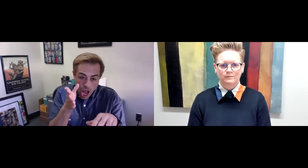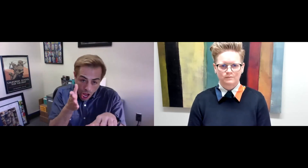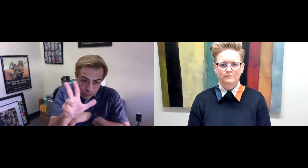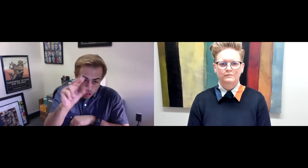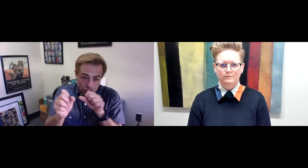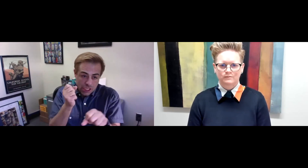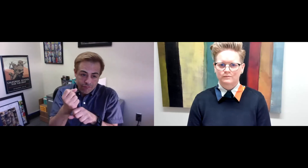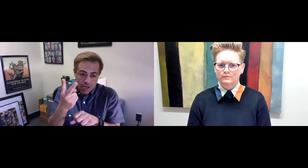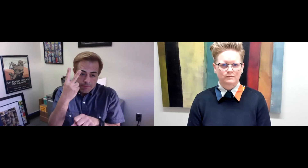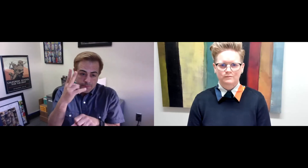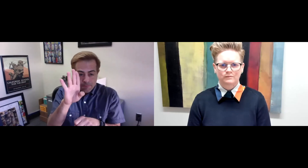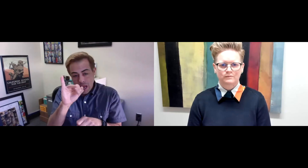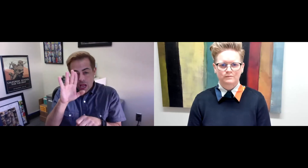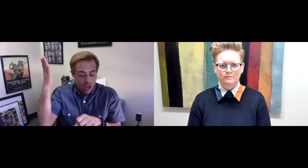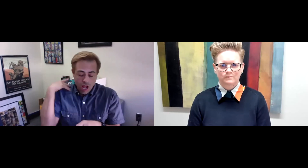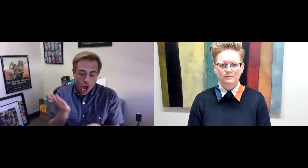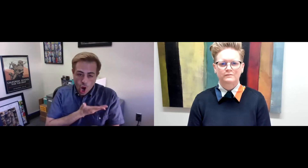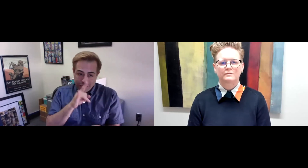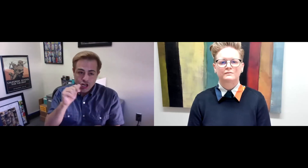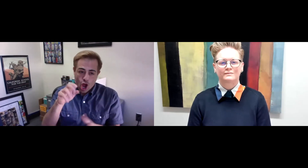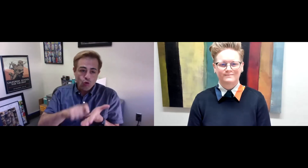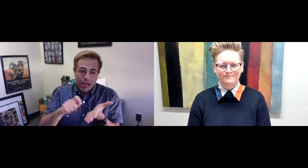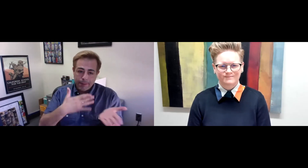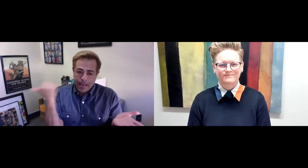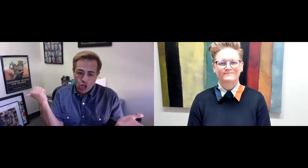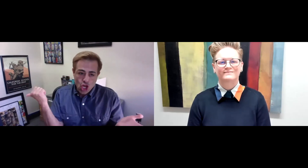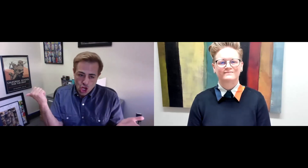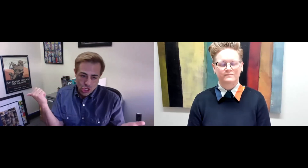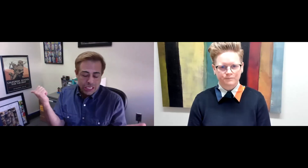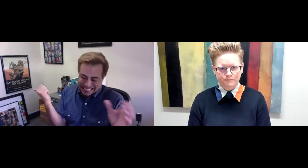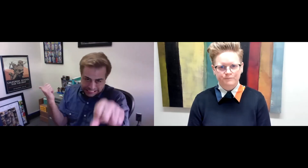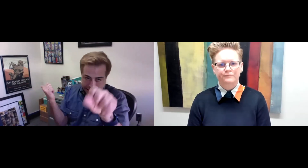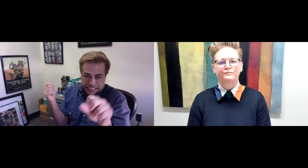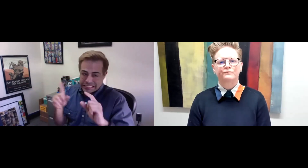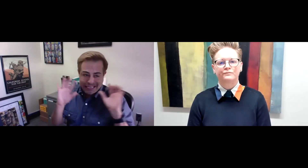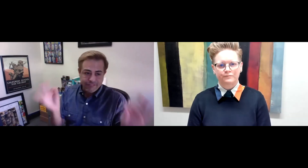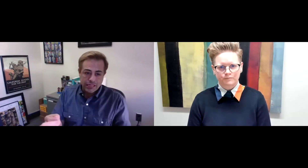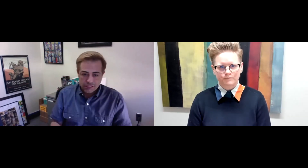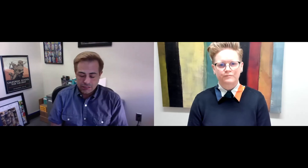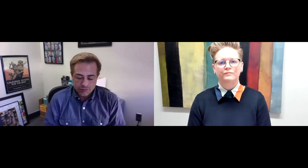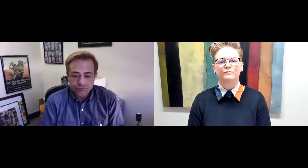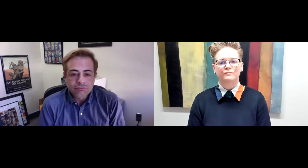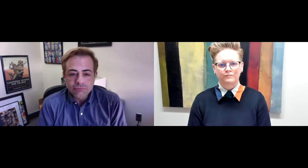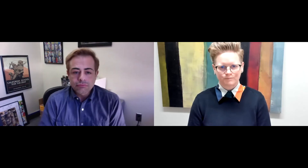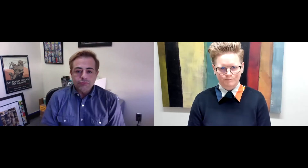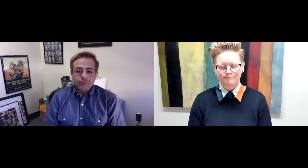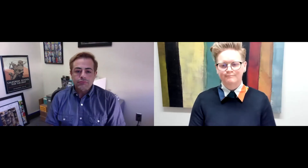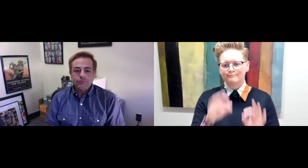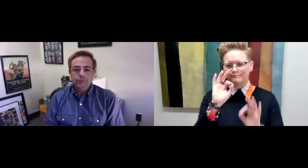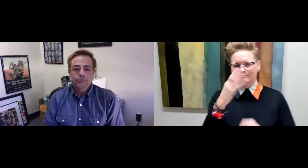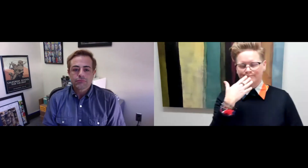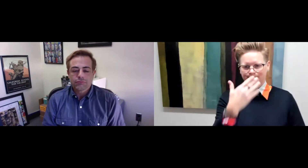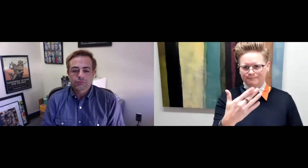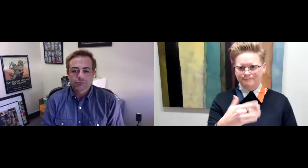sign language. After 30 years of doing this type of program, our kids are definitely